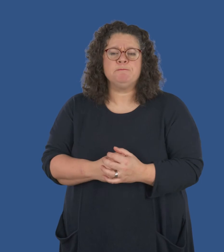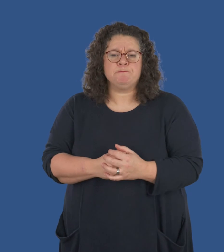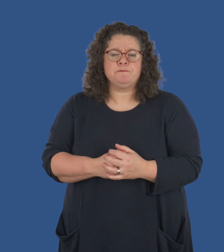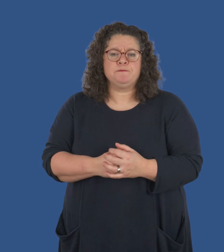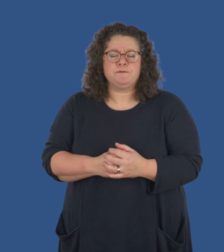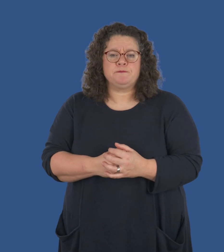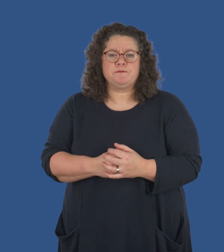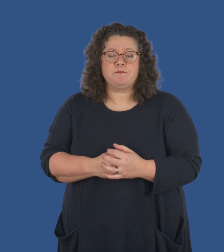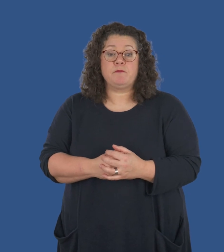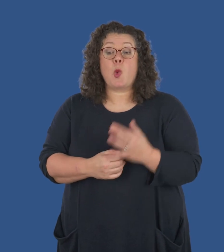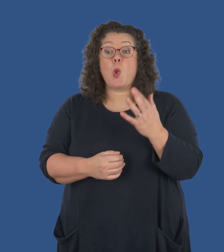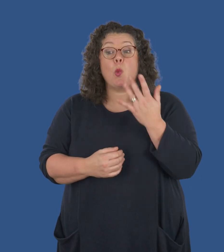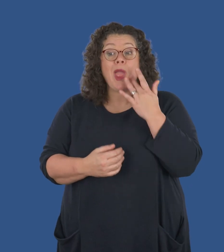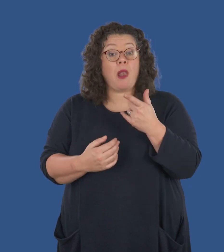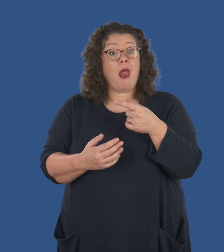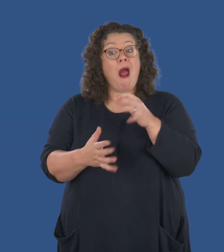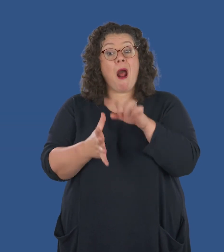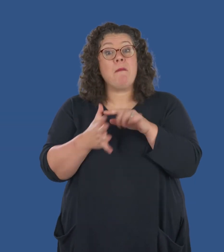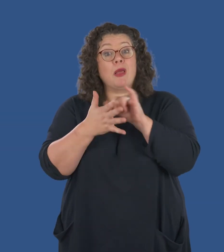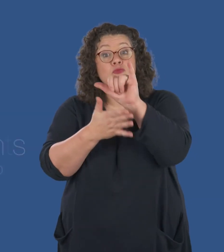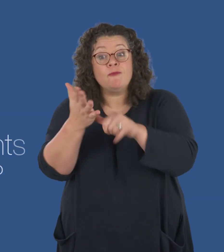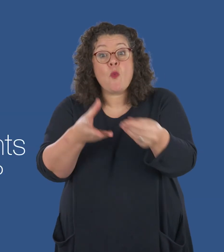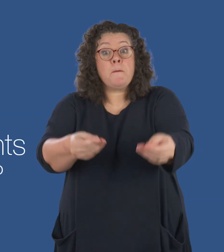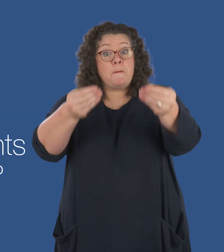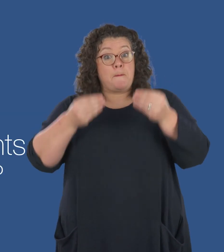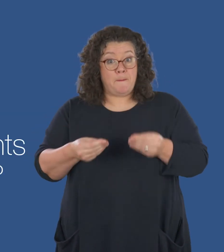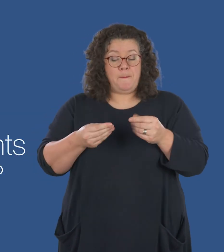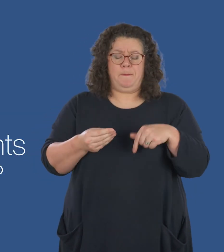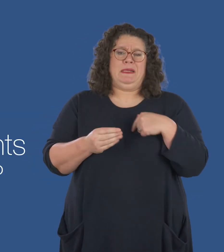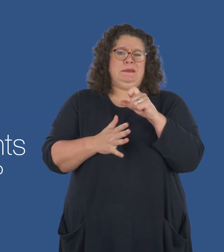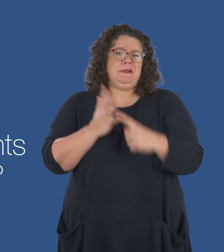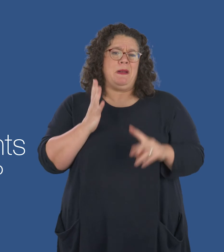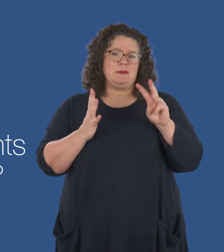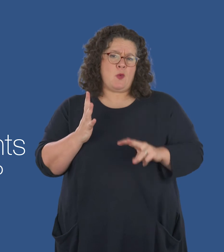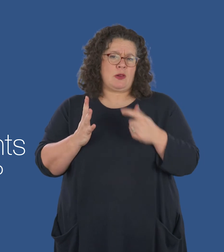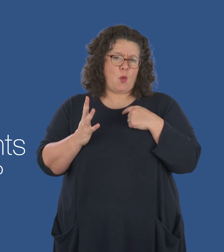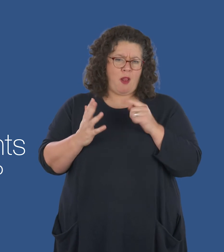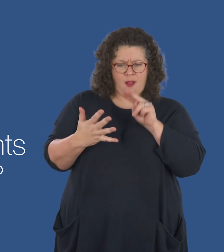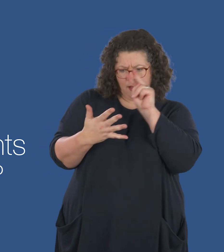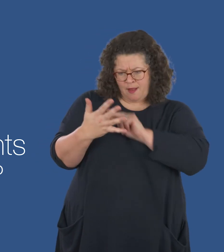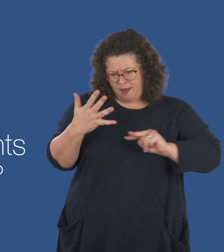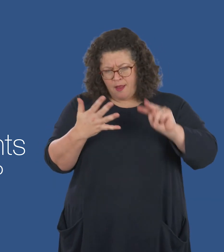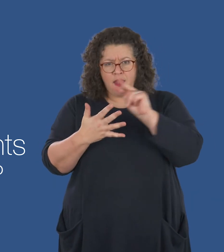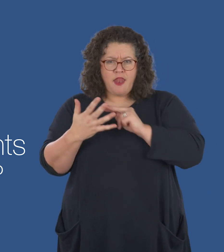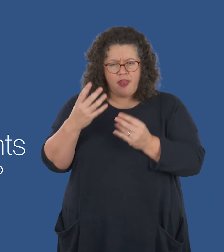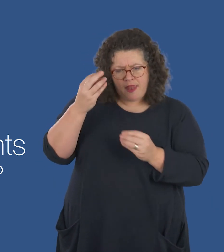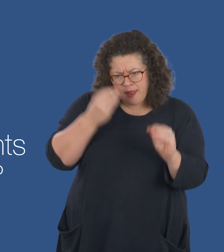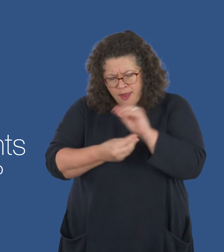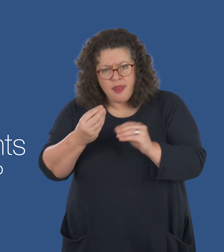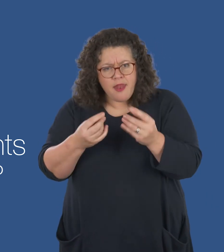Once your application is received, Disability Wales will calculate the type and the amount of support you require. This